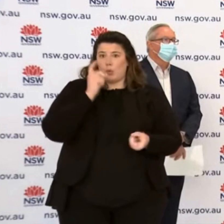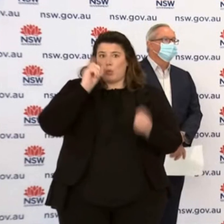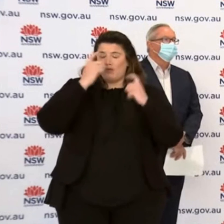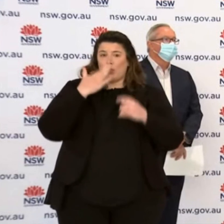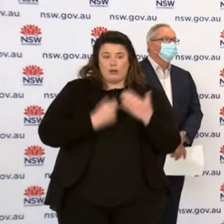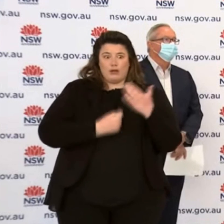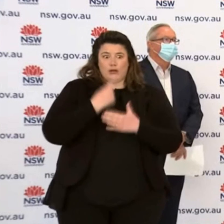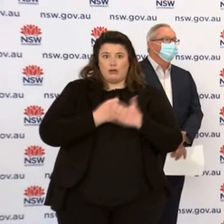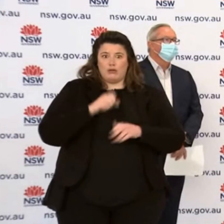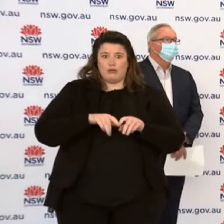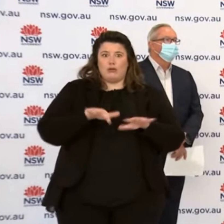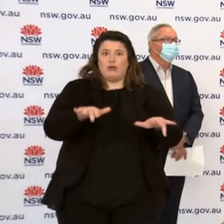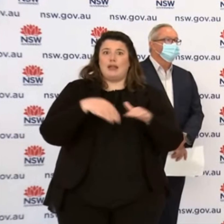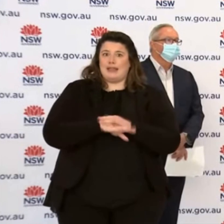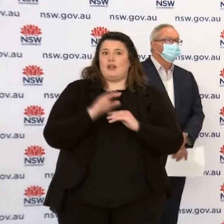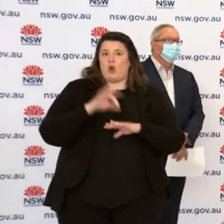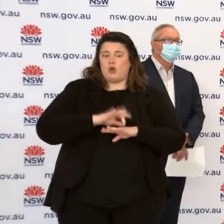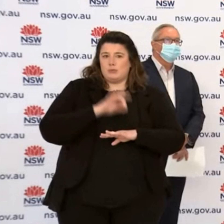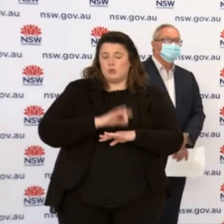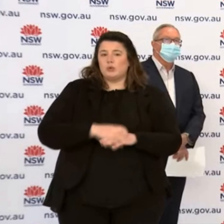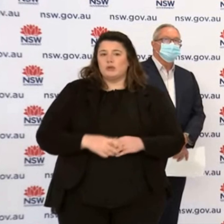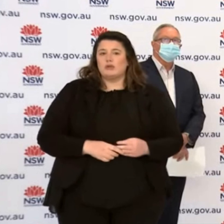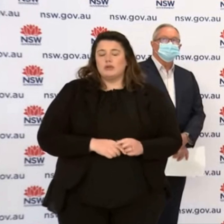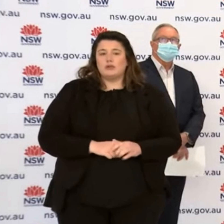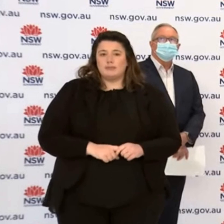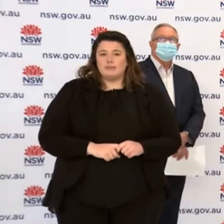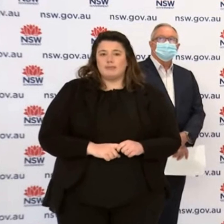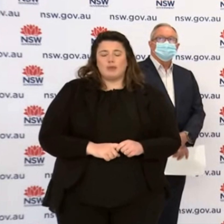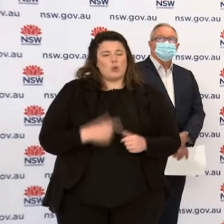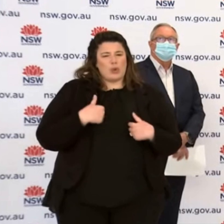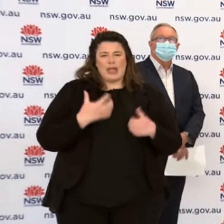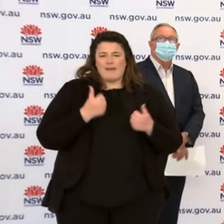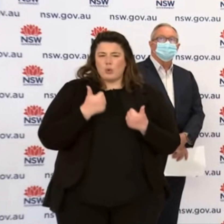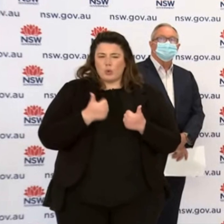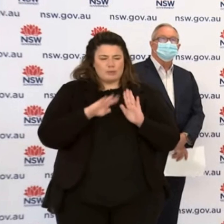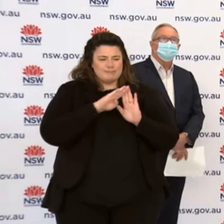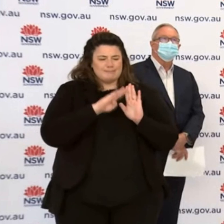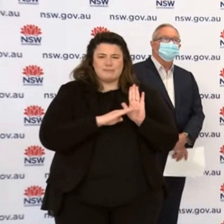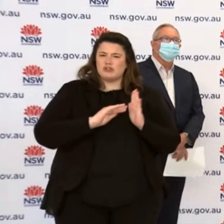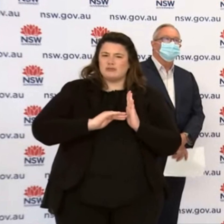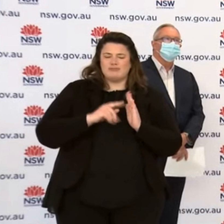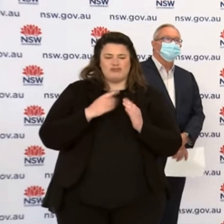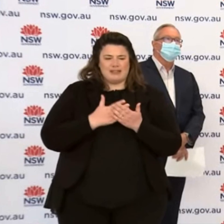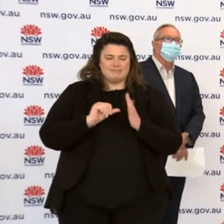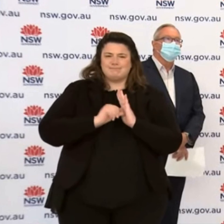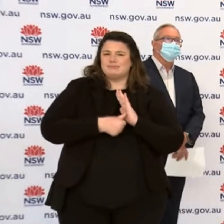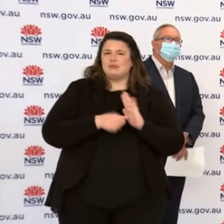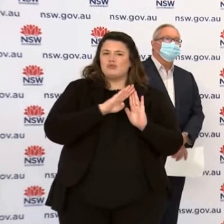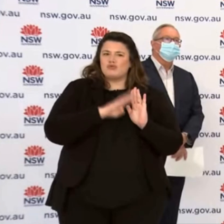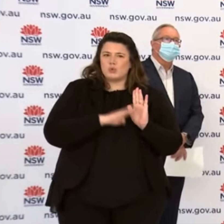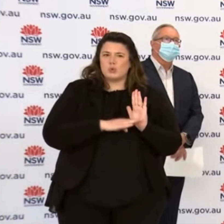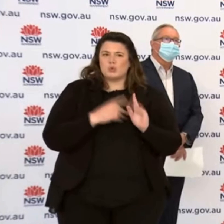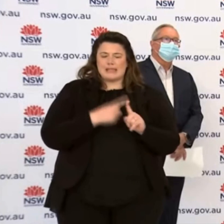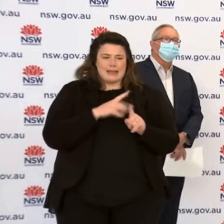and we have very high level and excellent infection control procedures, very good contact tracing abilities, and we know